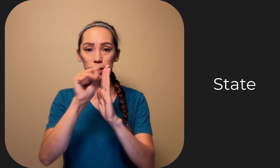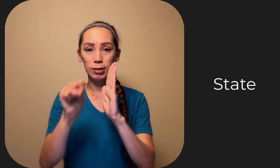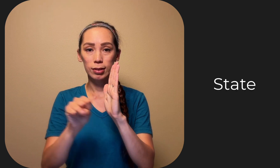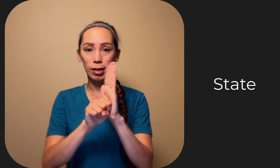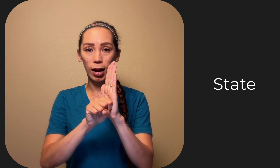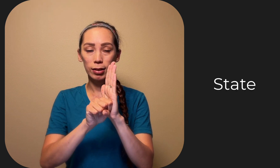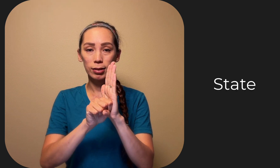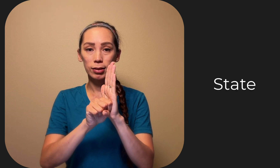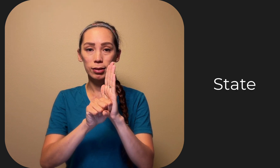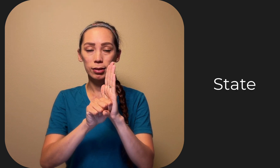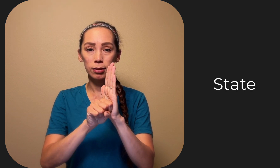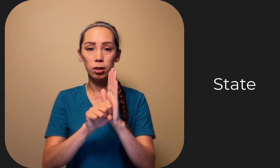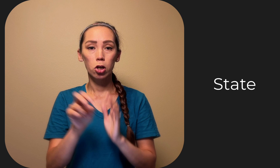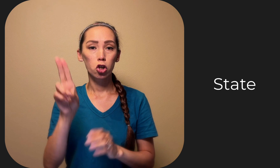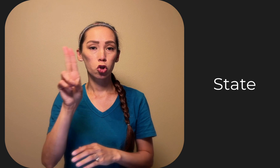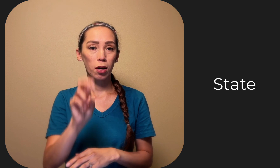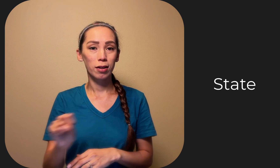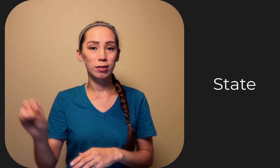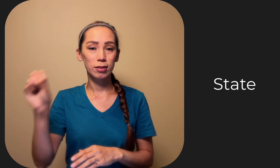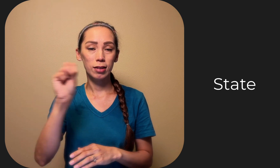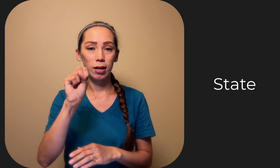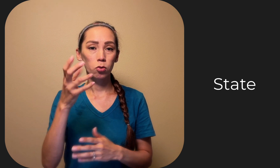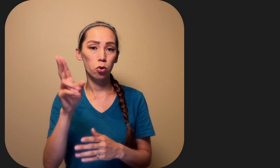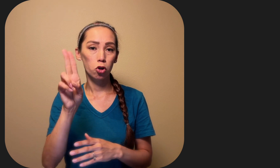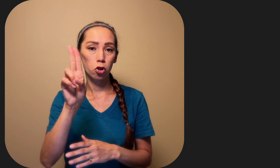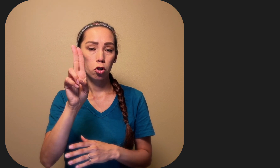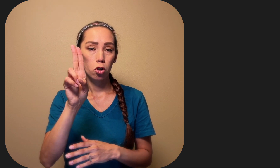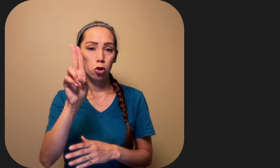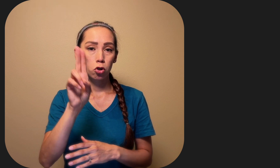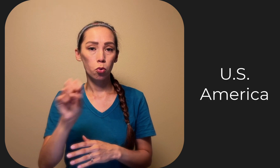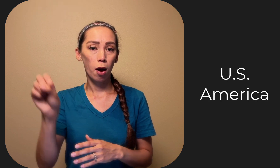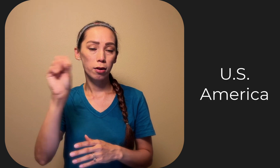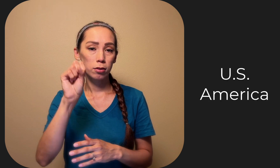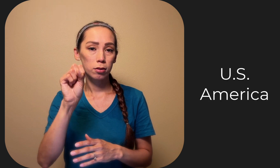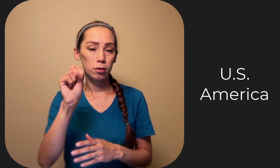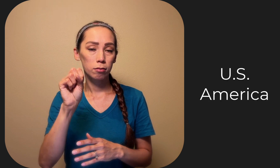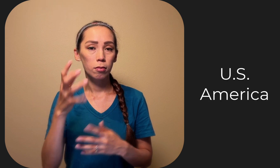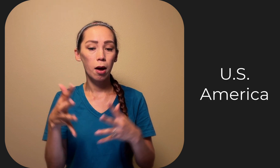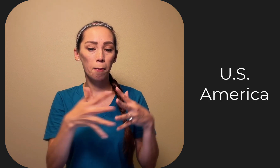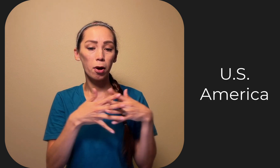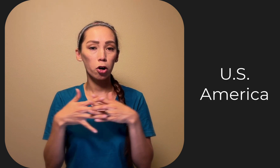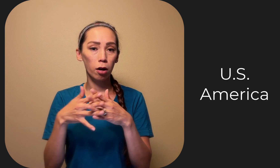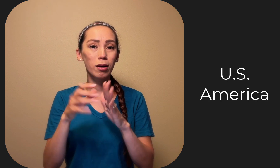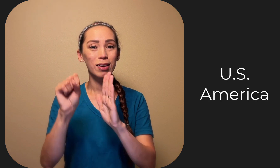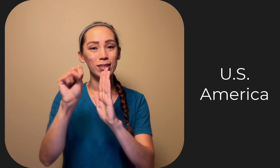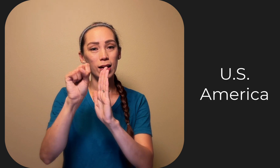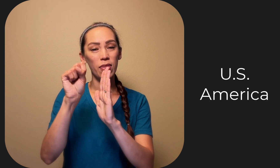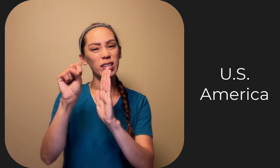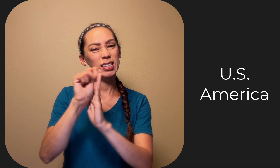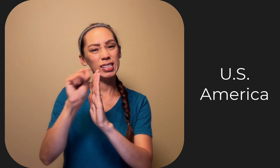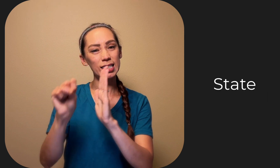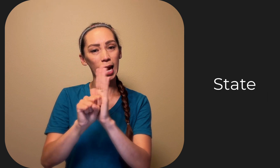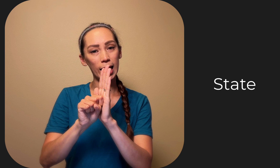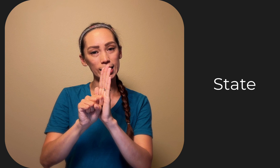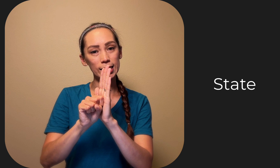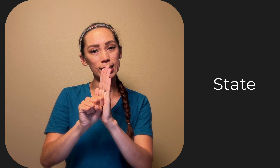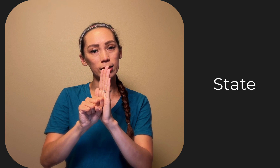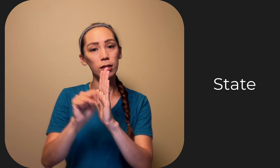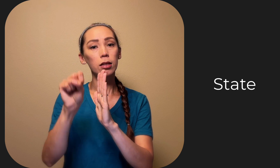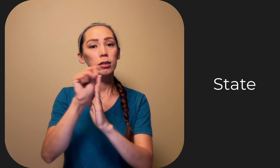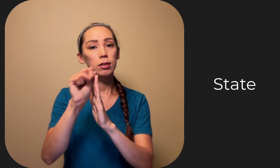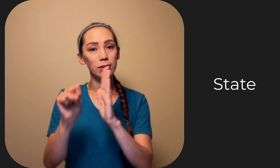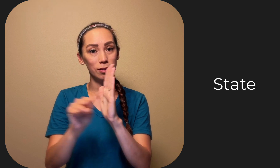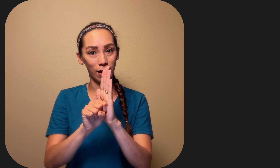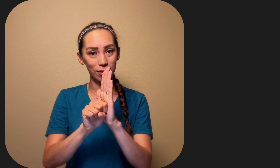Next word is state. So the United States, you would do US, and then you would do state